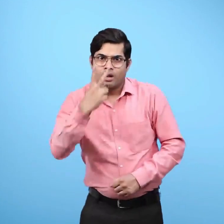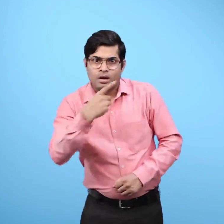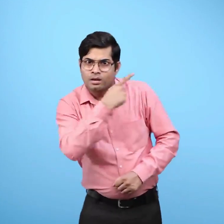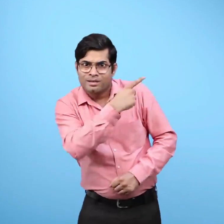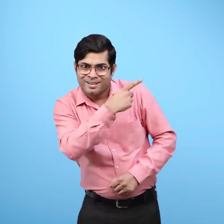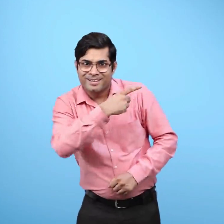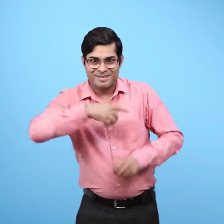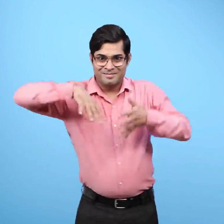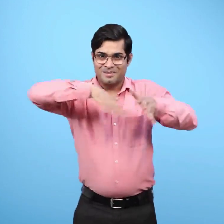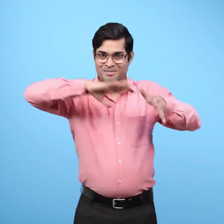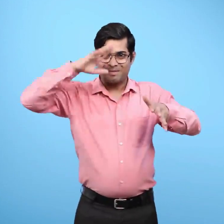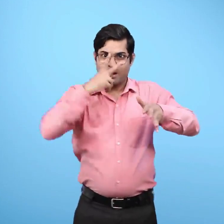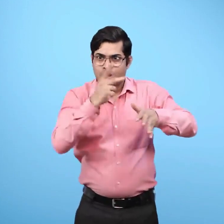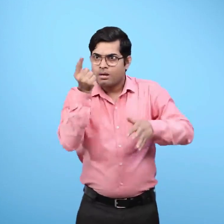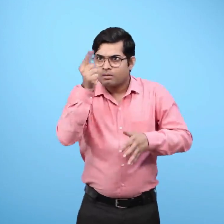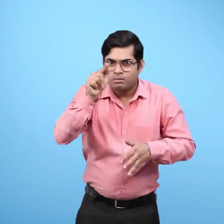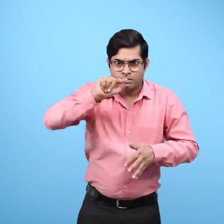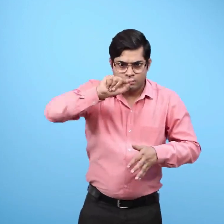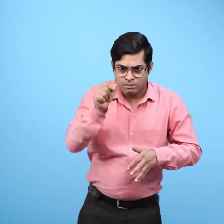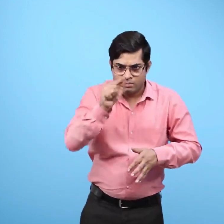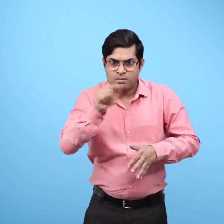Made by a lot of angles.